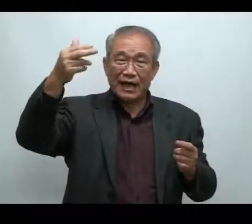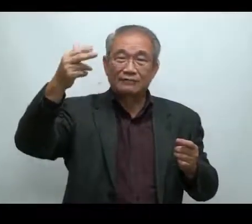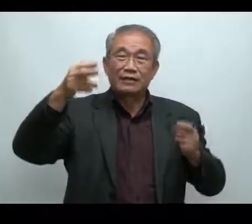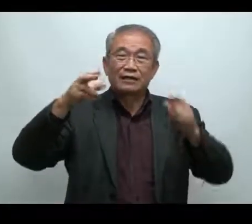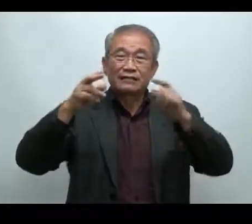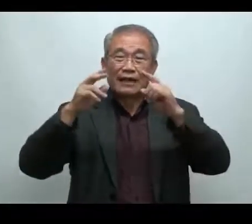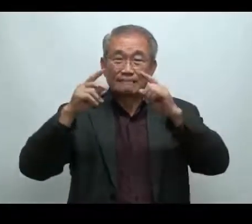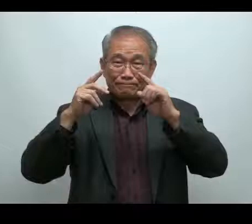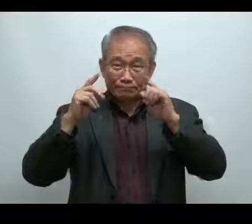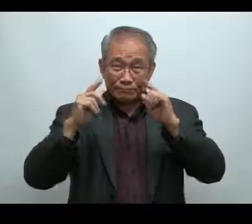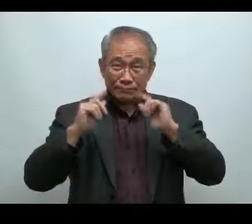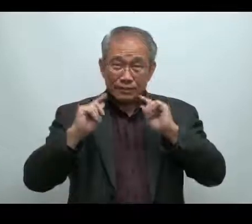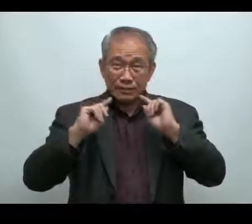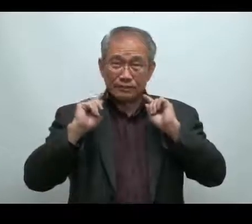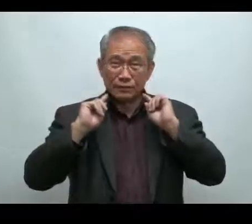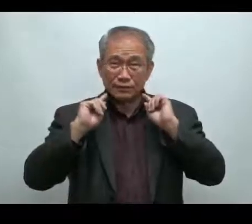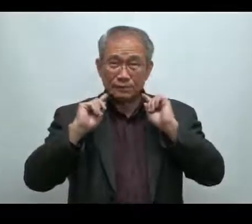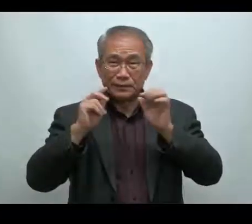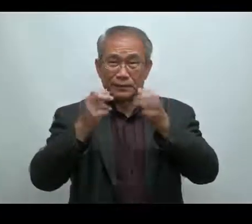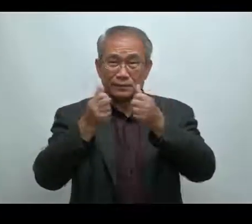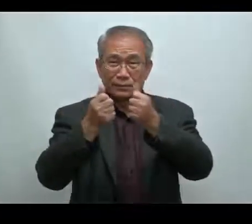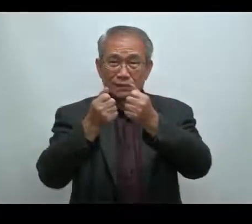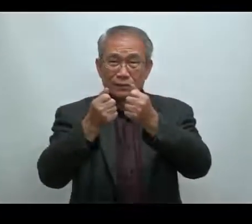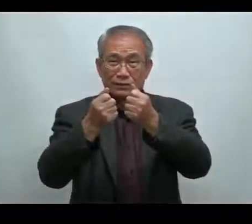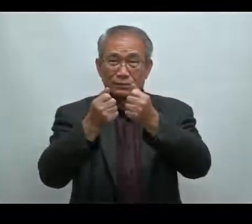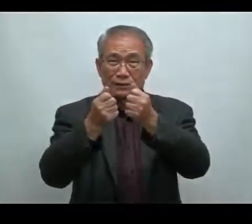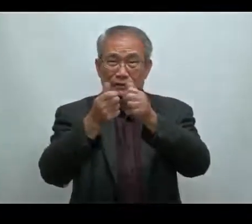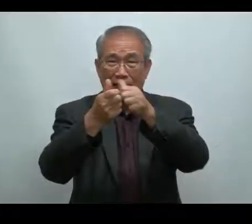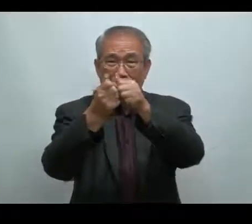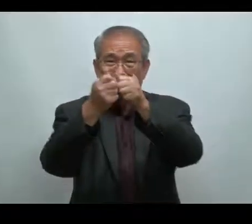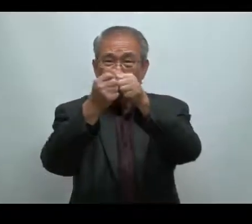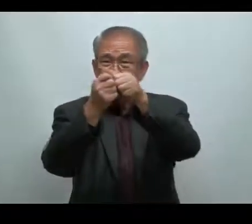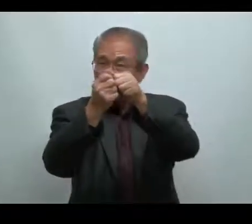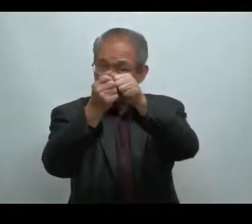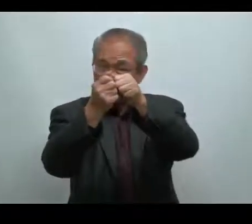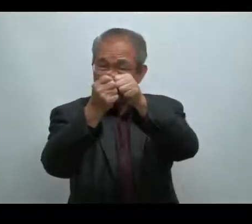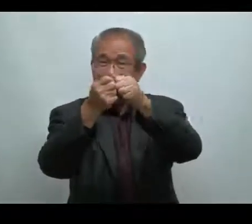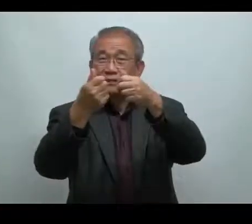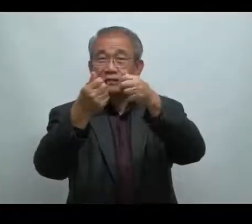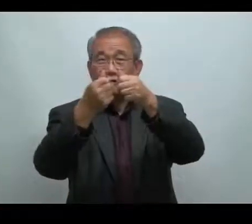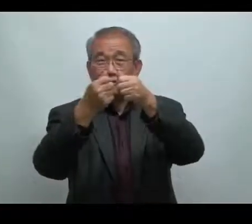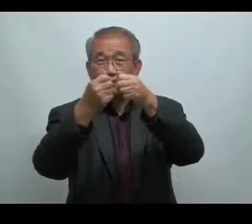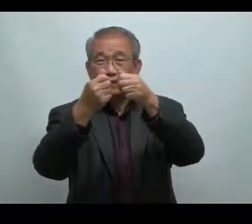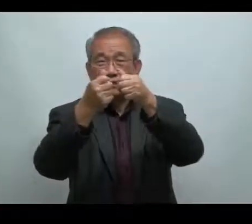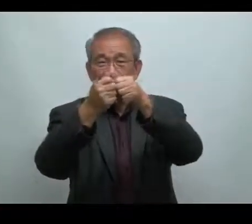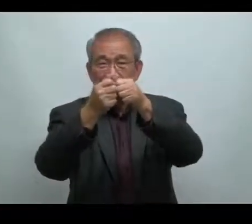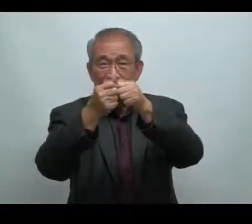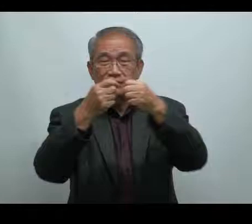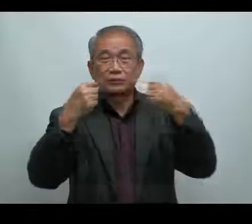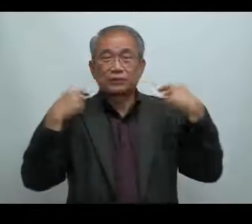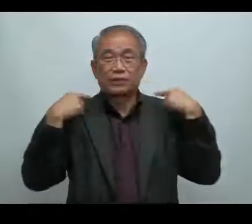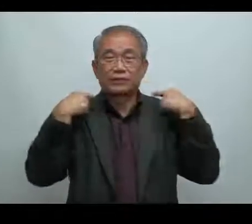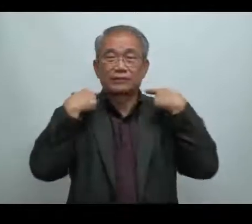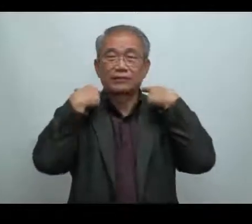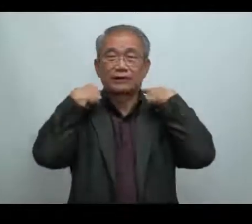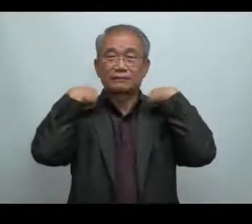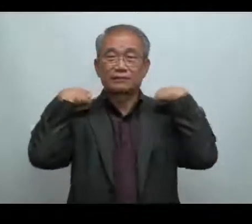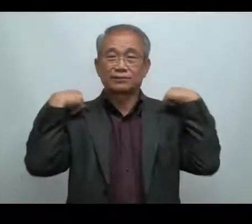F. Then the vocal folds begin to be tightened even more. When you tighten even more, you will trigger the other muscles to